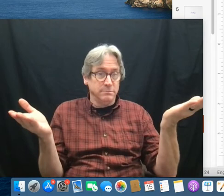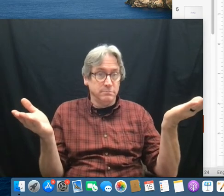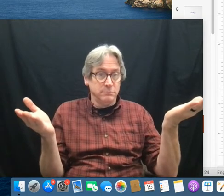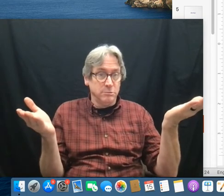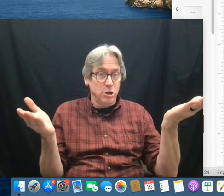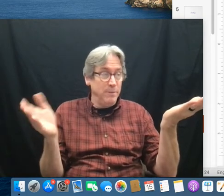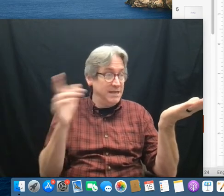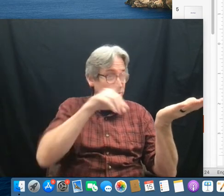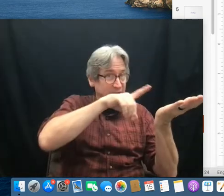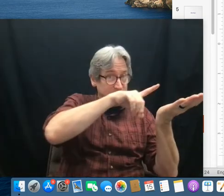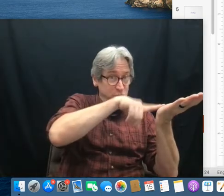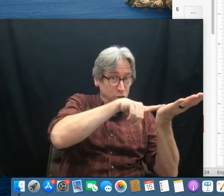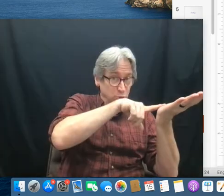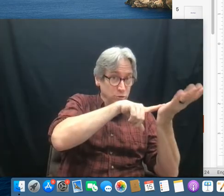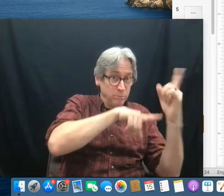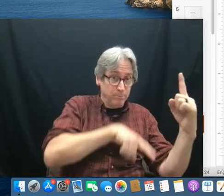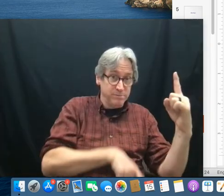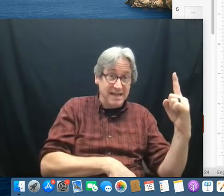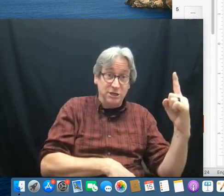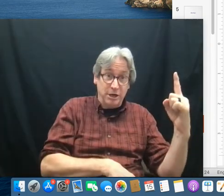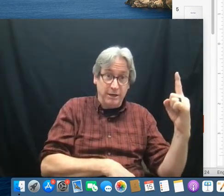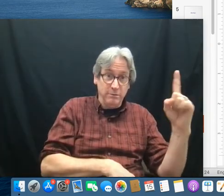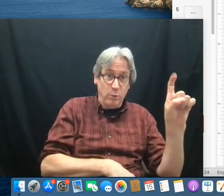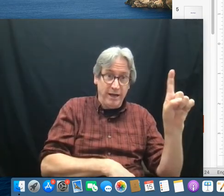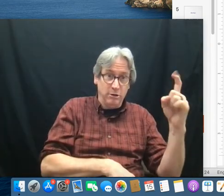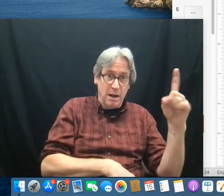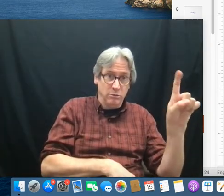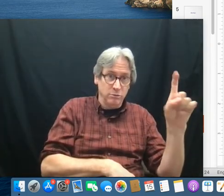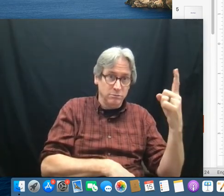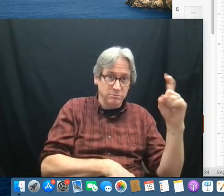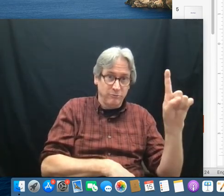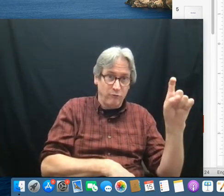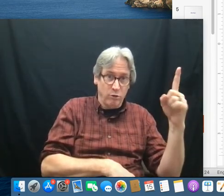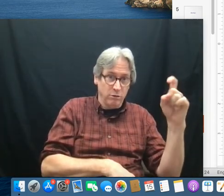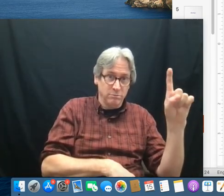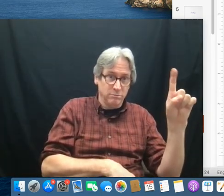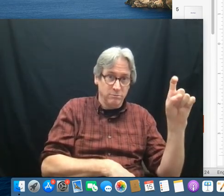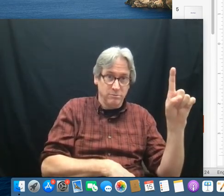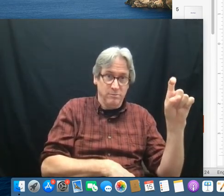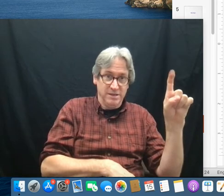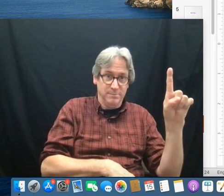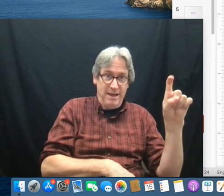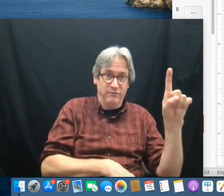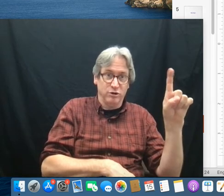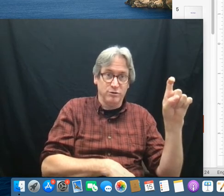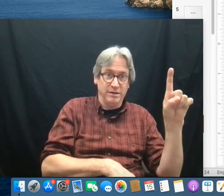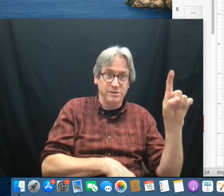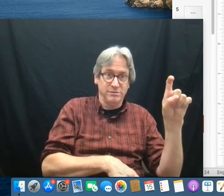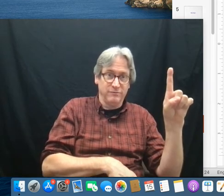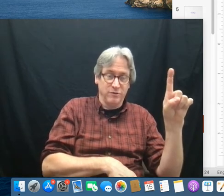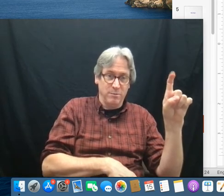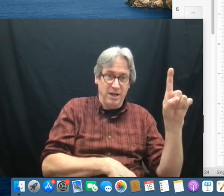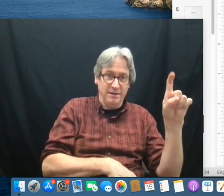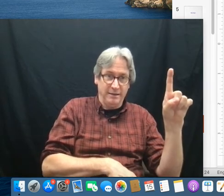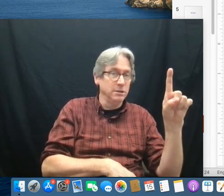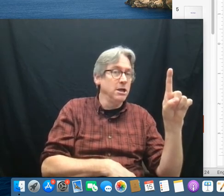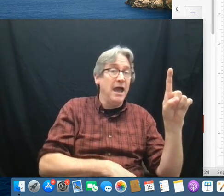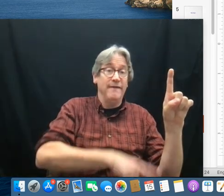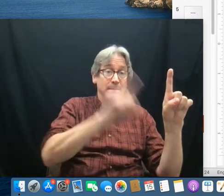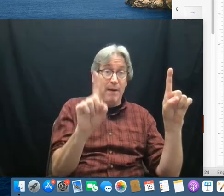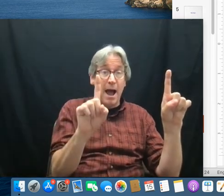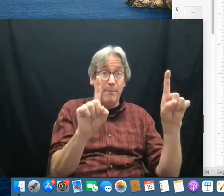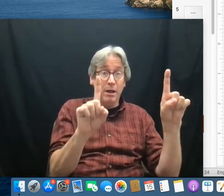the one doing the verb. Always. But it'll affect some signs. So if I say, Bob